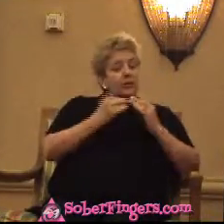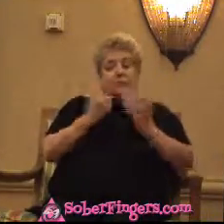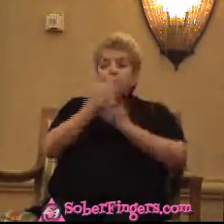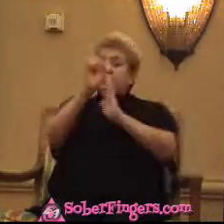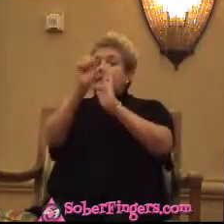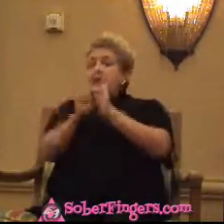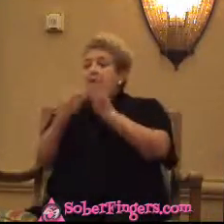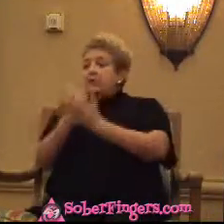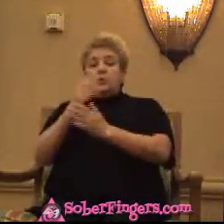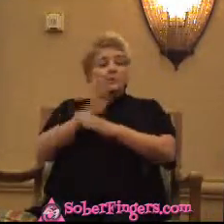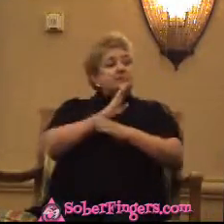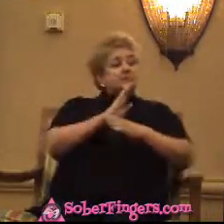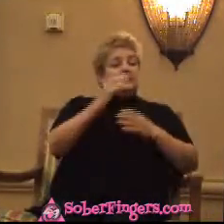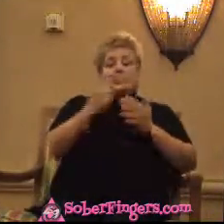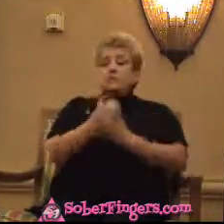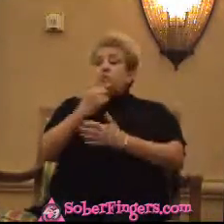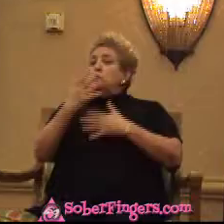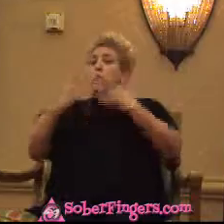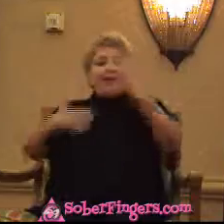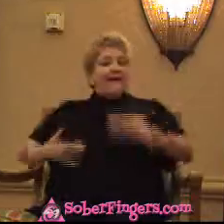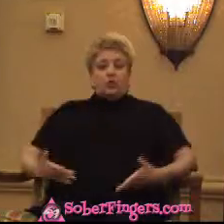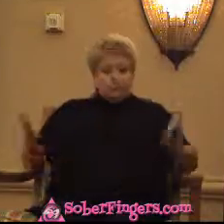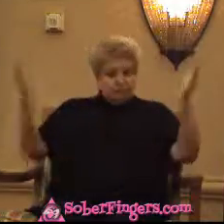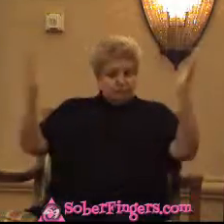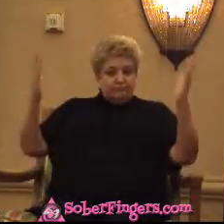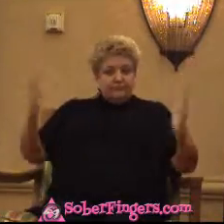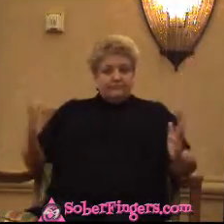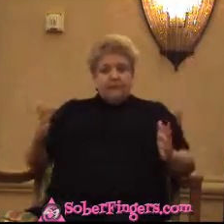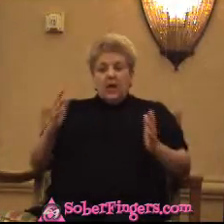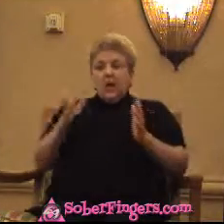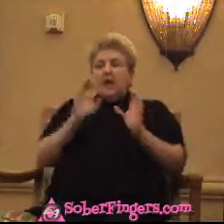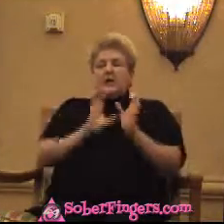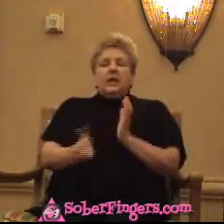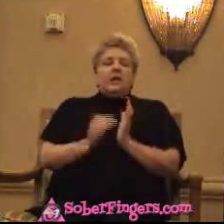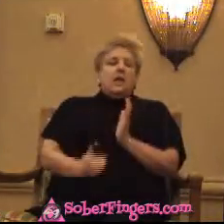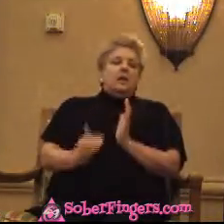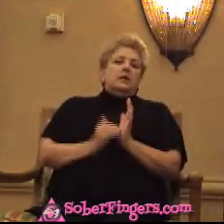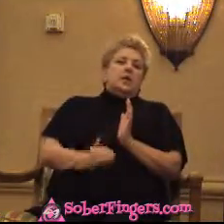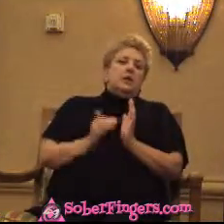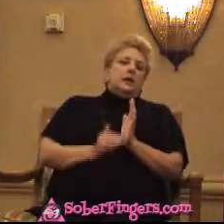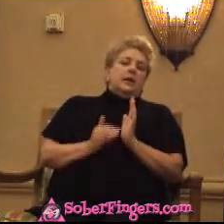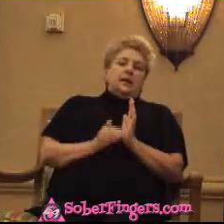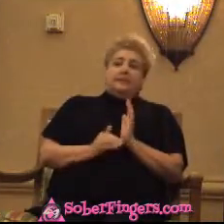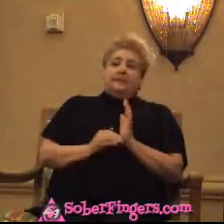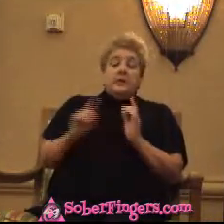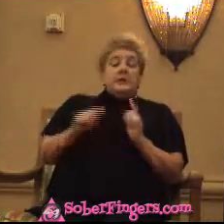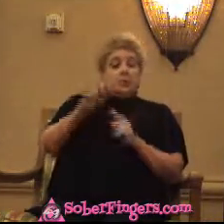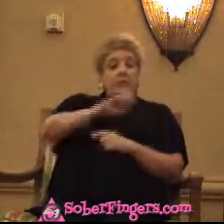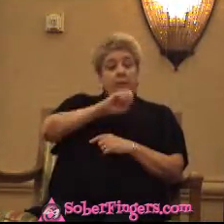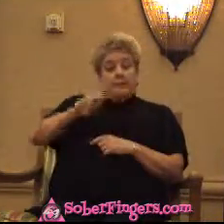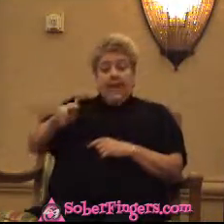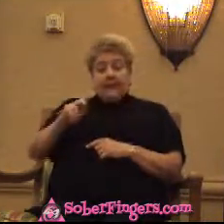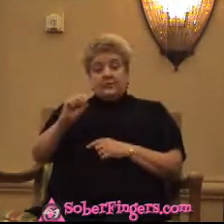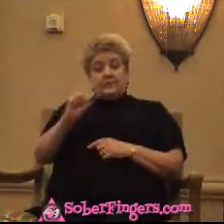get a new whatever, you know. And I did this over and over and over again. And I married, when I went back to Sacramento after a year, I met another girl and I